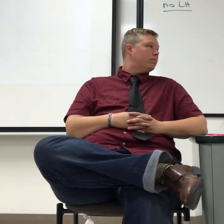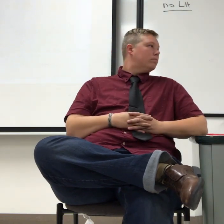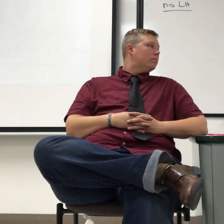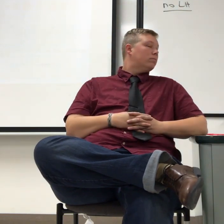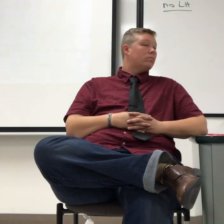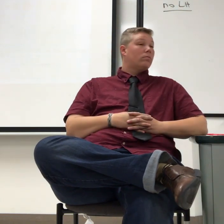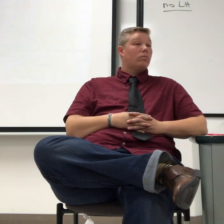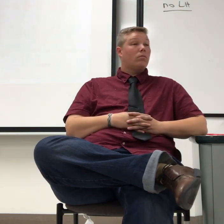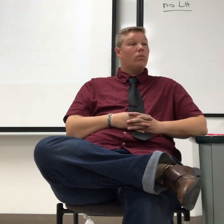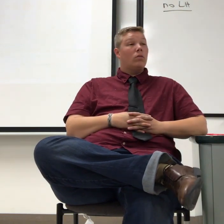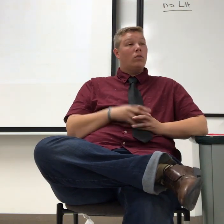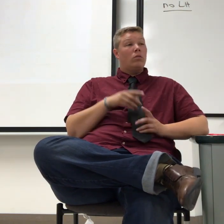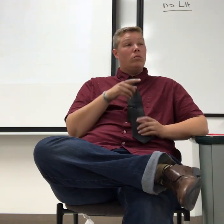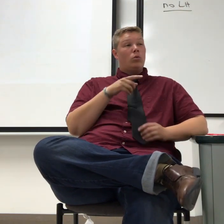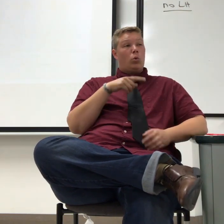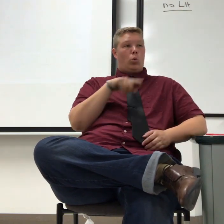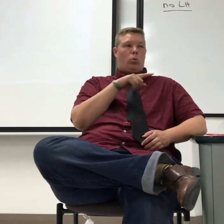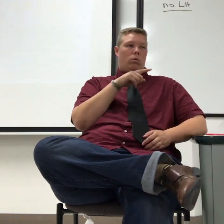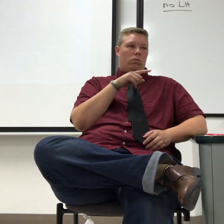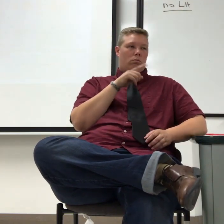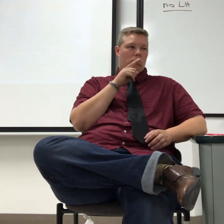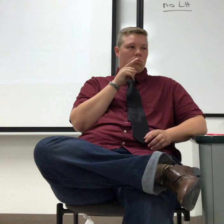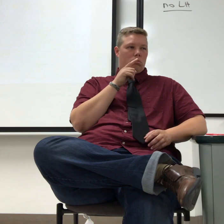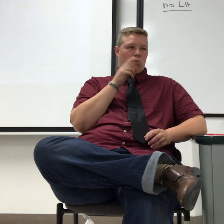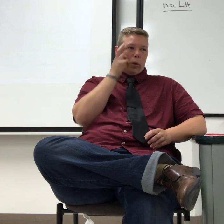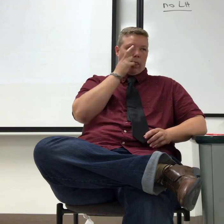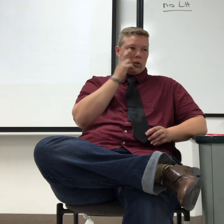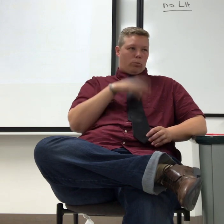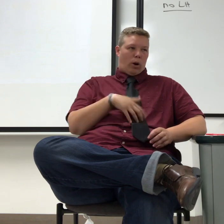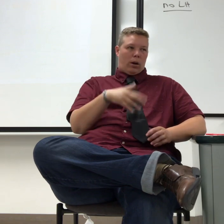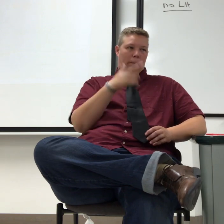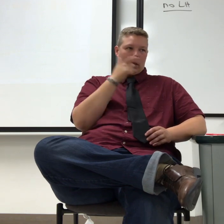You find out by, you miss menses.